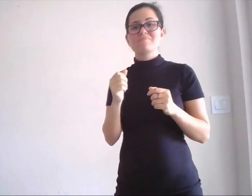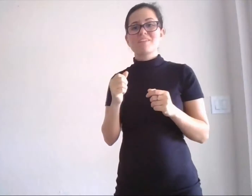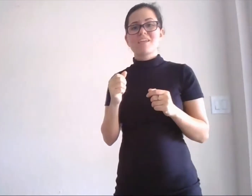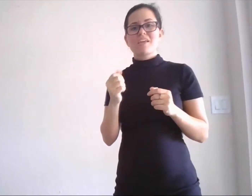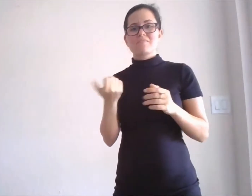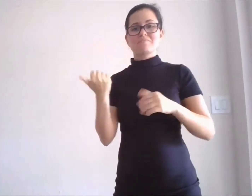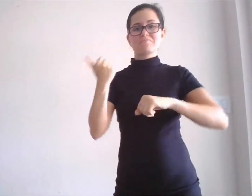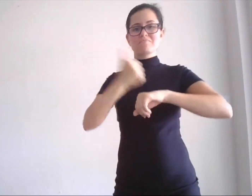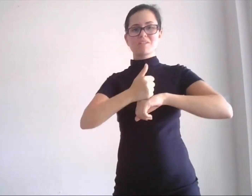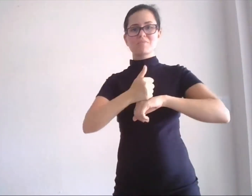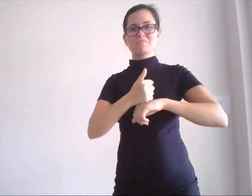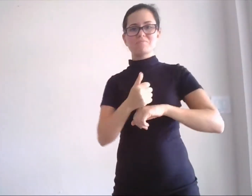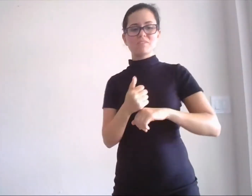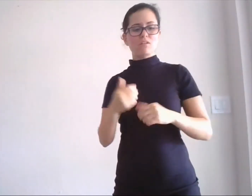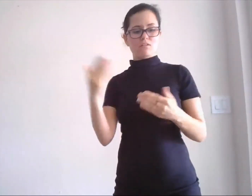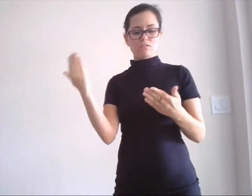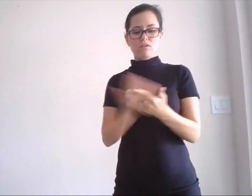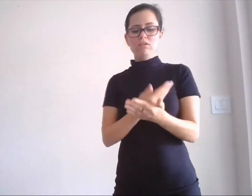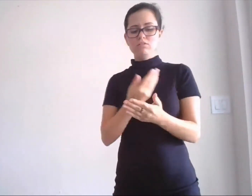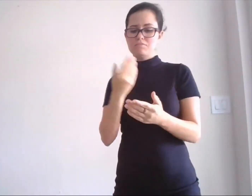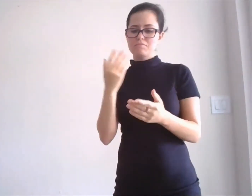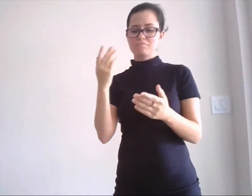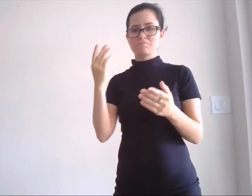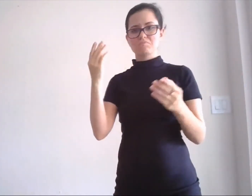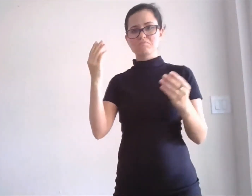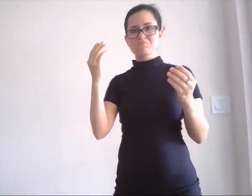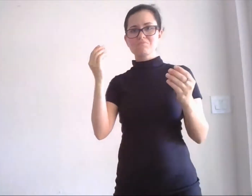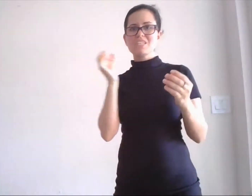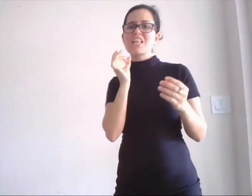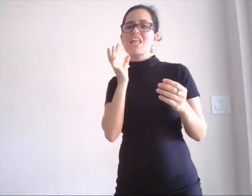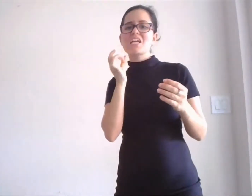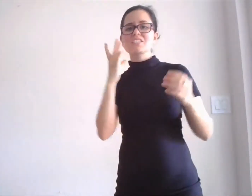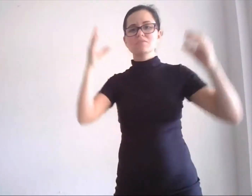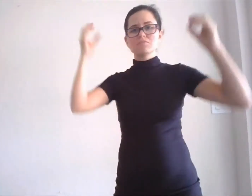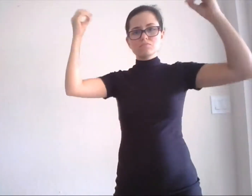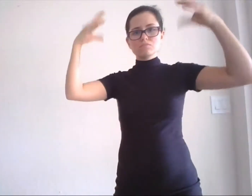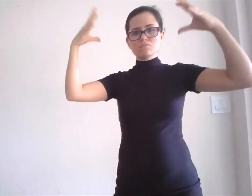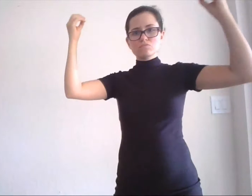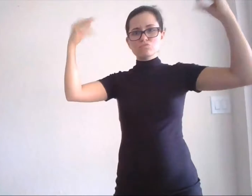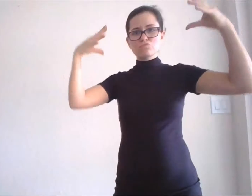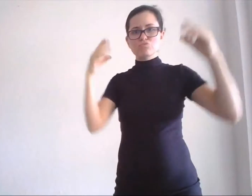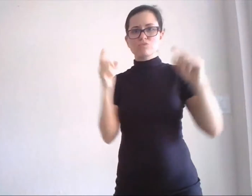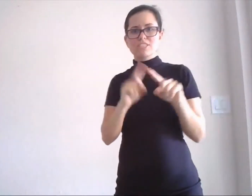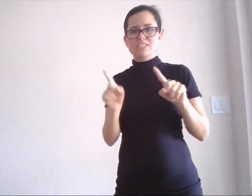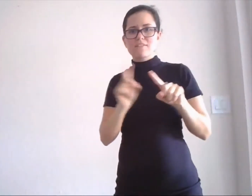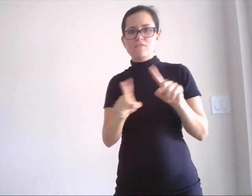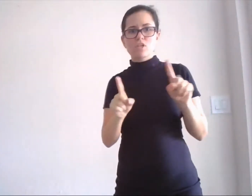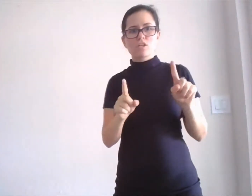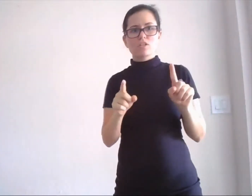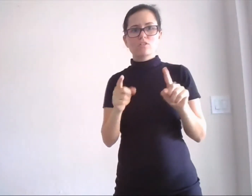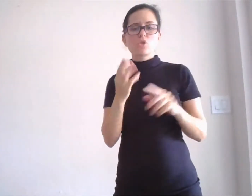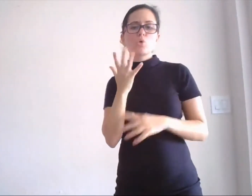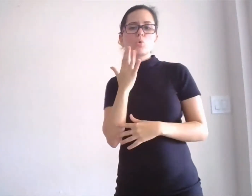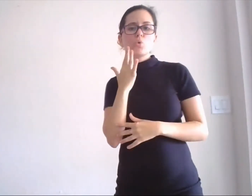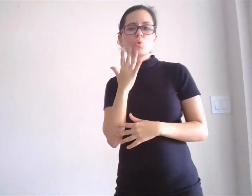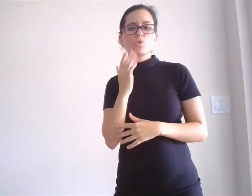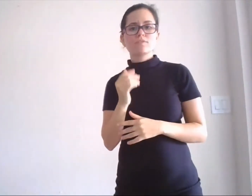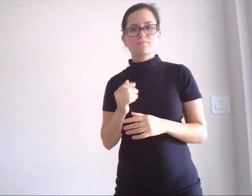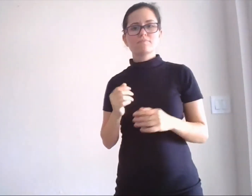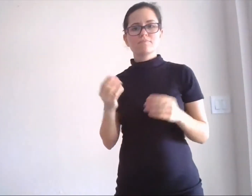have devoted, even though I wasn't the one to actually do the electrical work that was required, I can only imagine. I would still be doing it if I